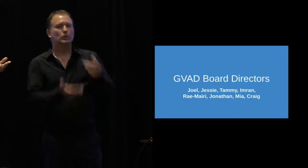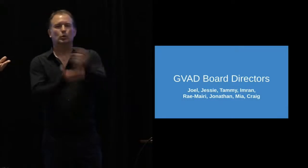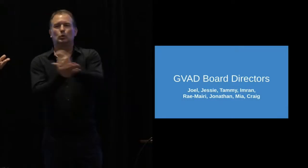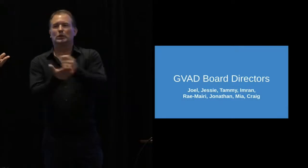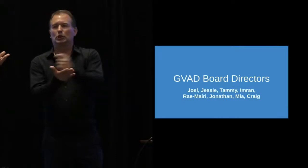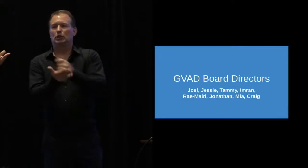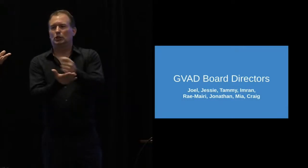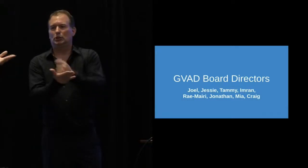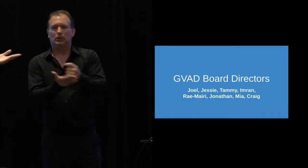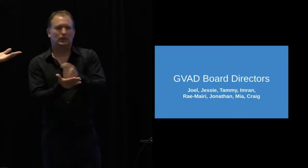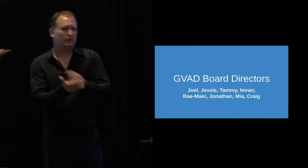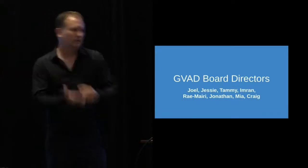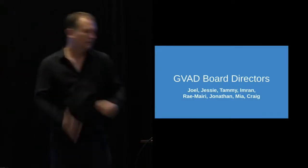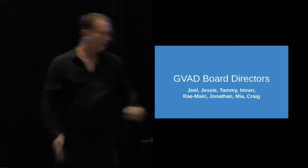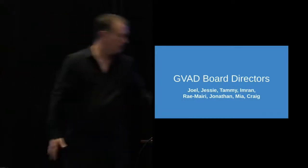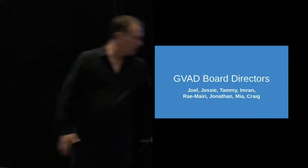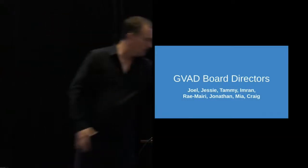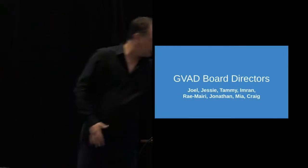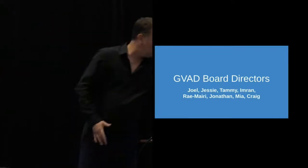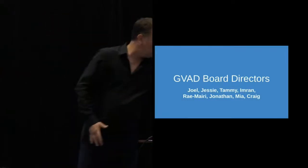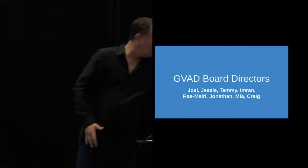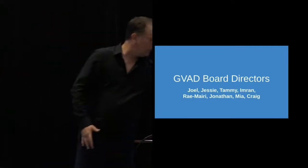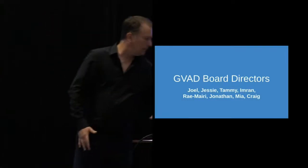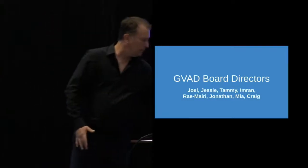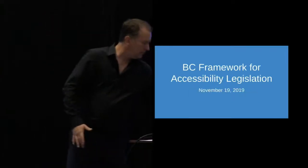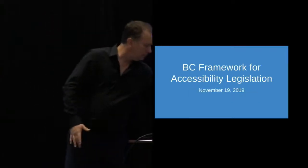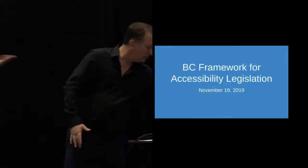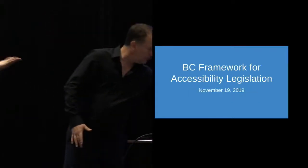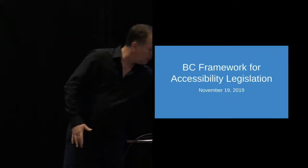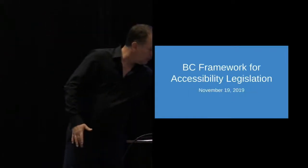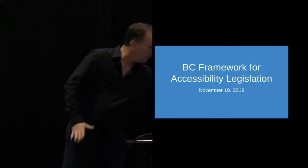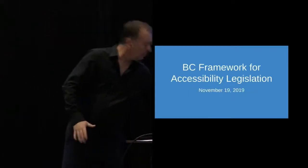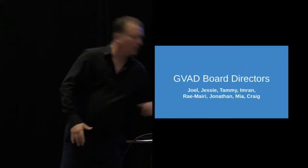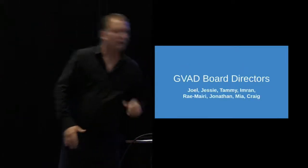can have Jesse stand in the corner, was our treasurer.